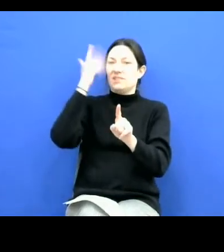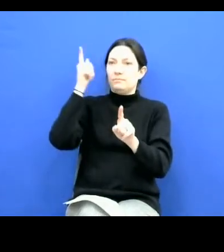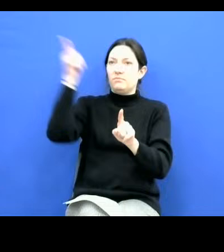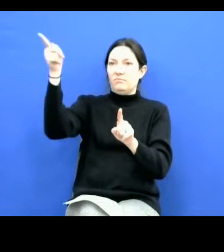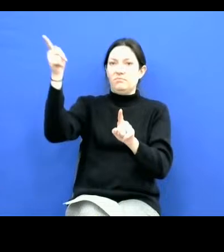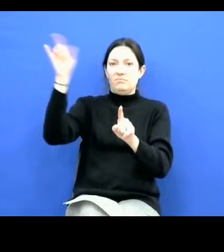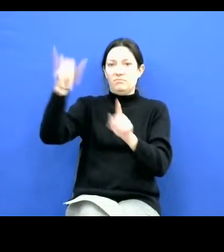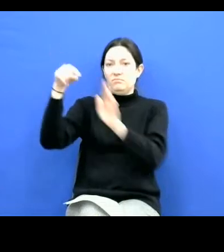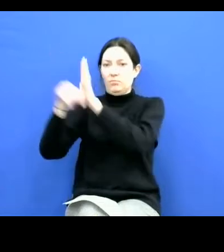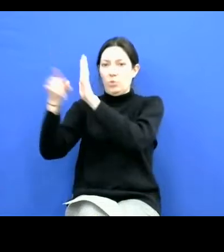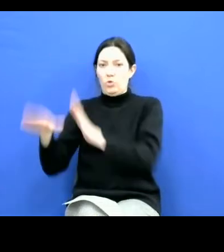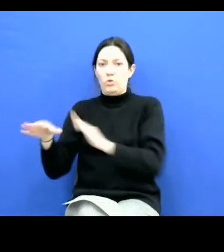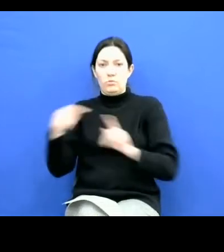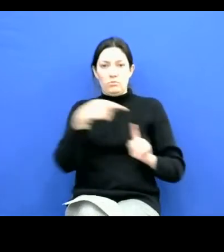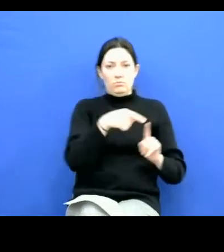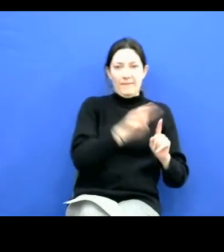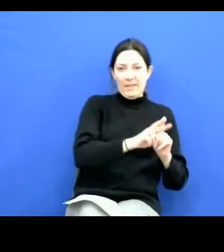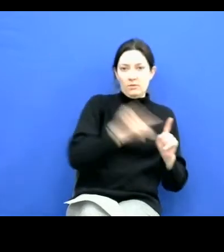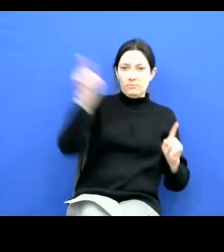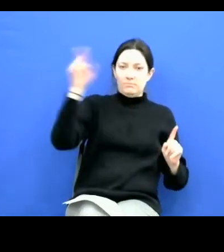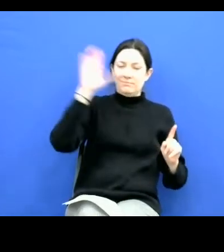the assailant and the victim.